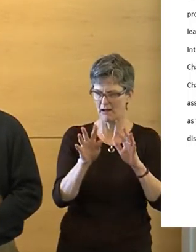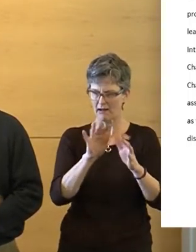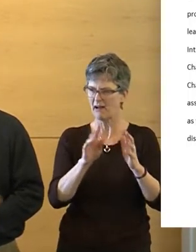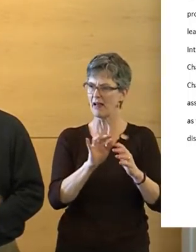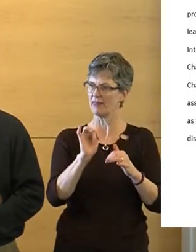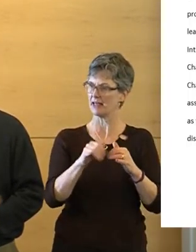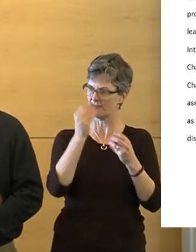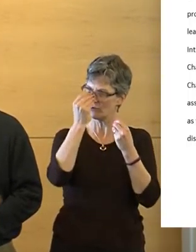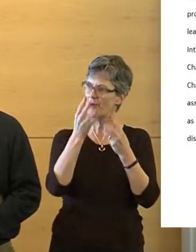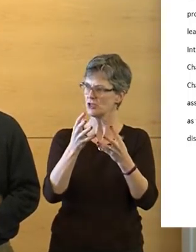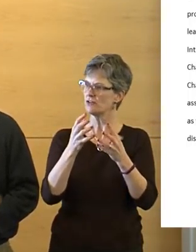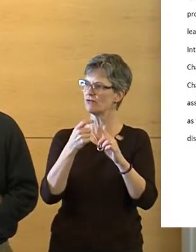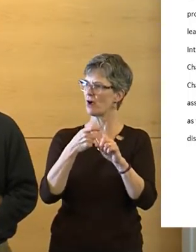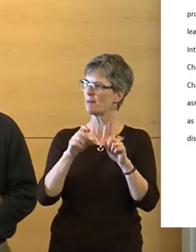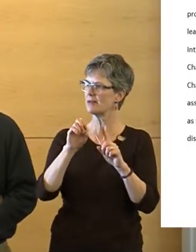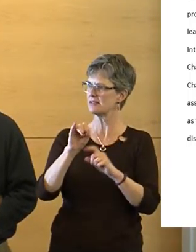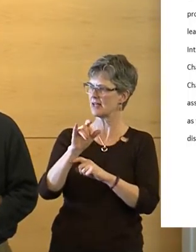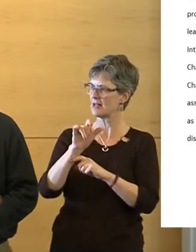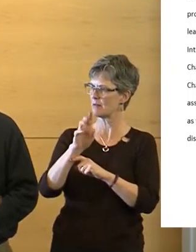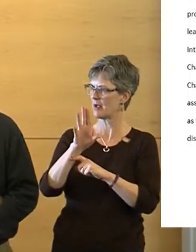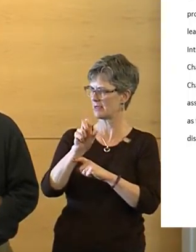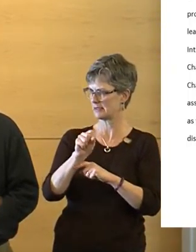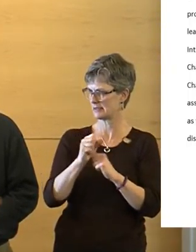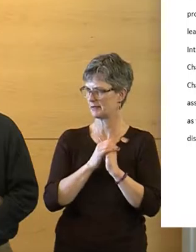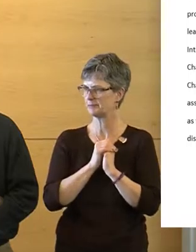reading and